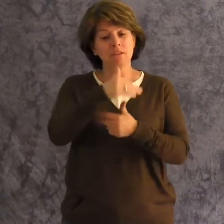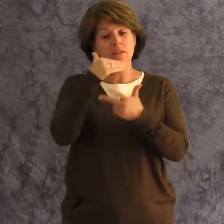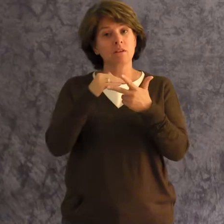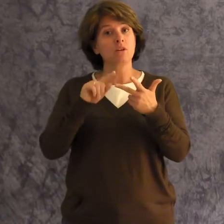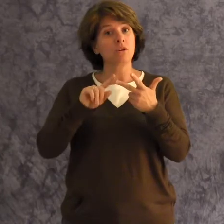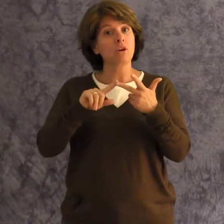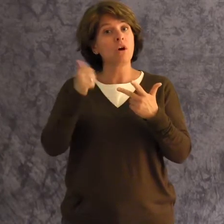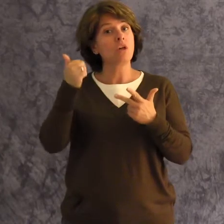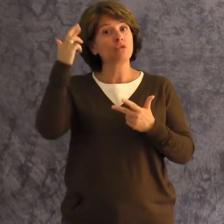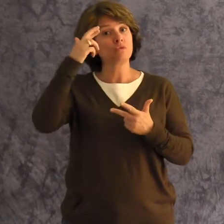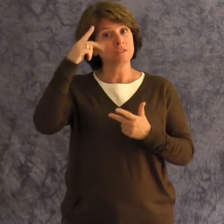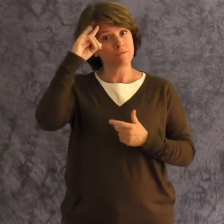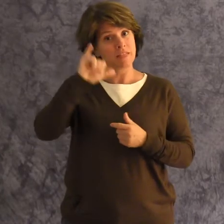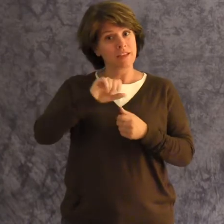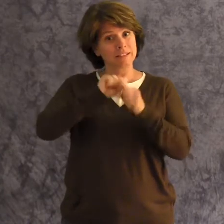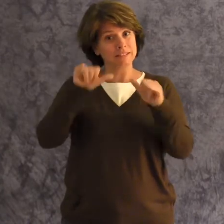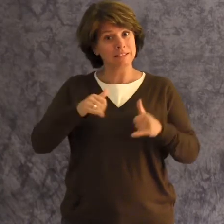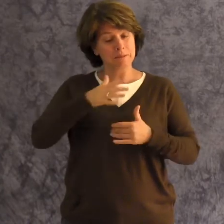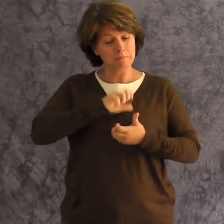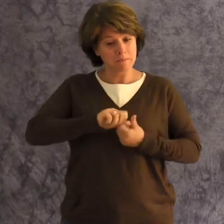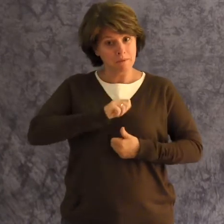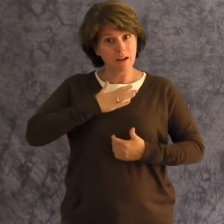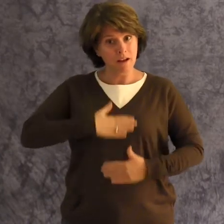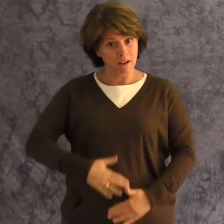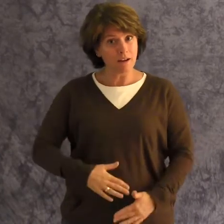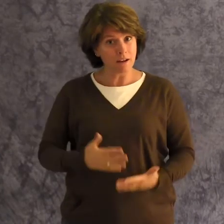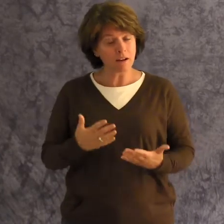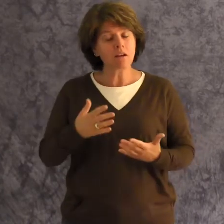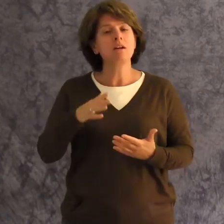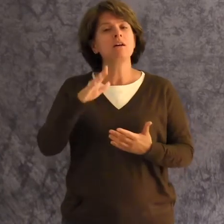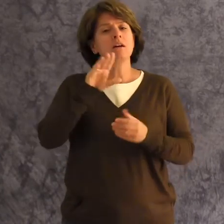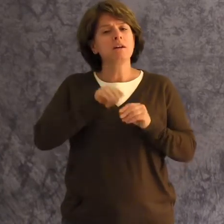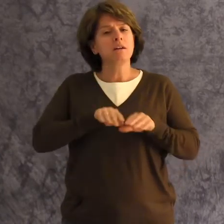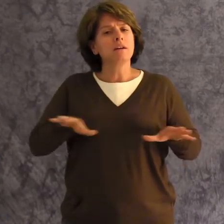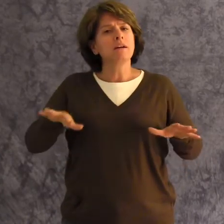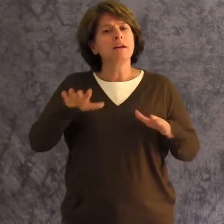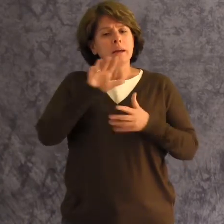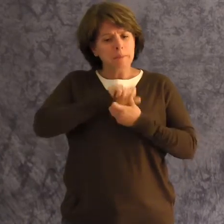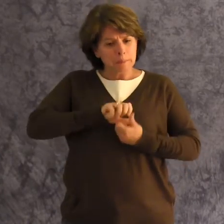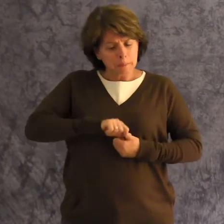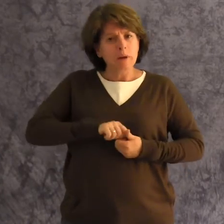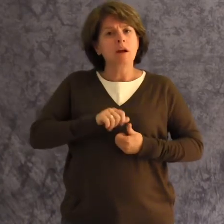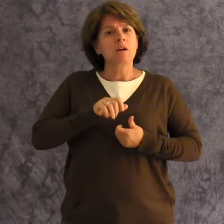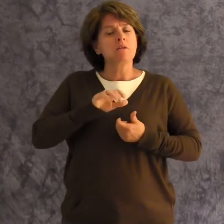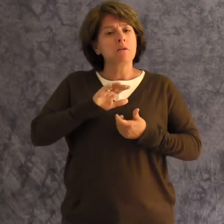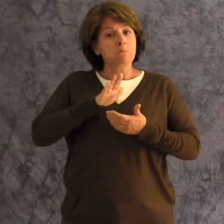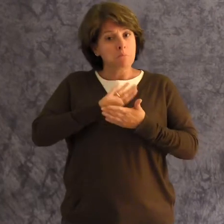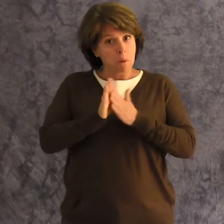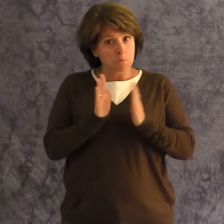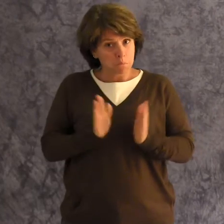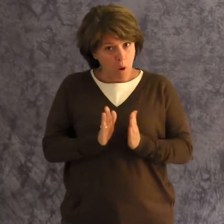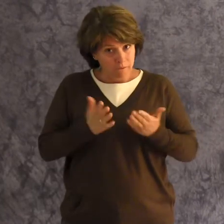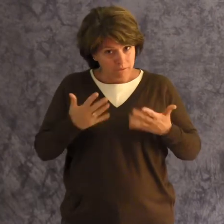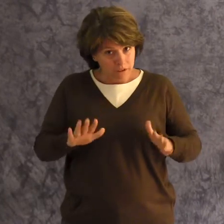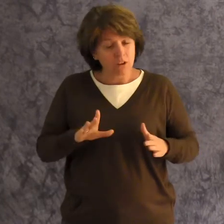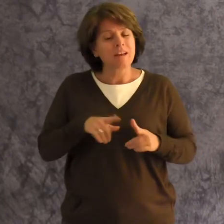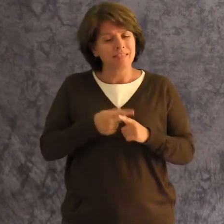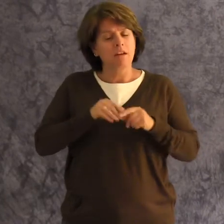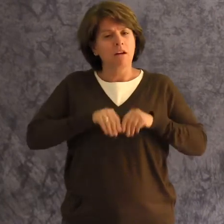nutrients from the digestive system actually into the bloodstream so they can be transported and used by the other tissues in the body. And last